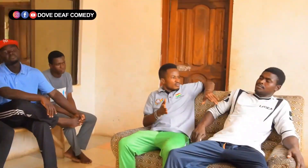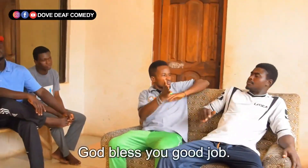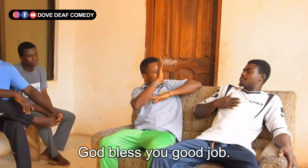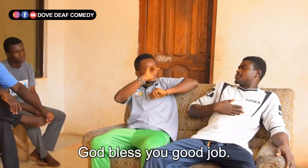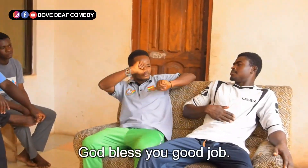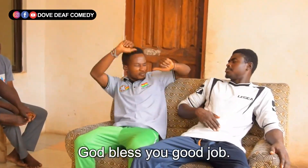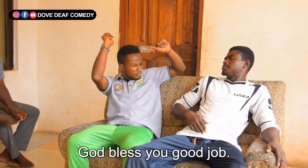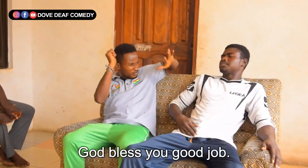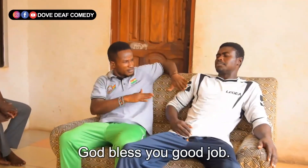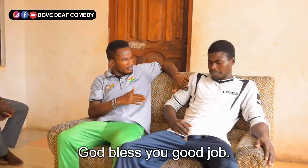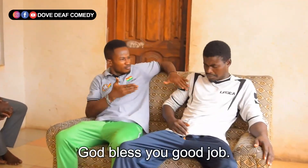God bless you, good job.